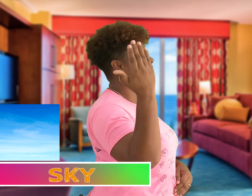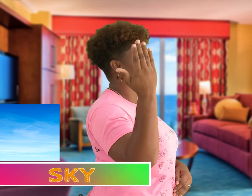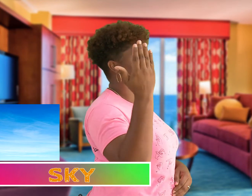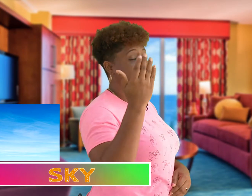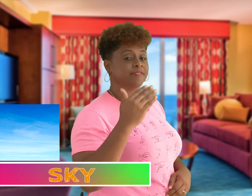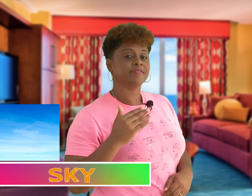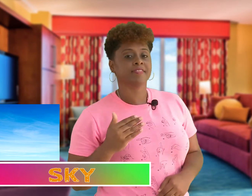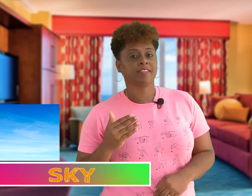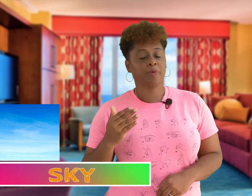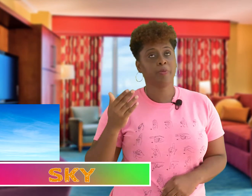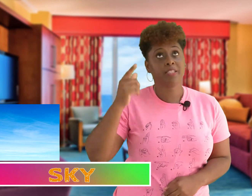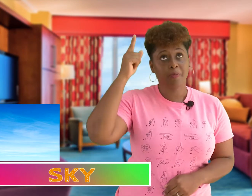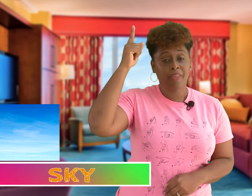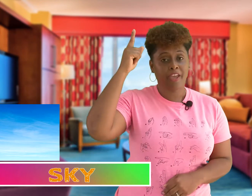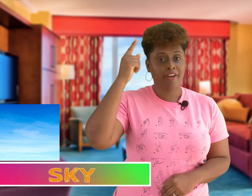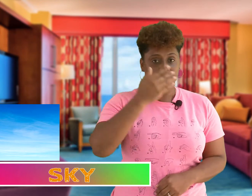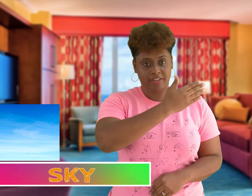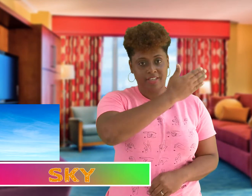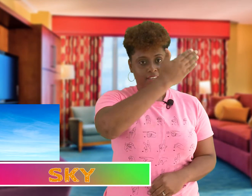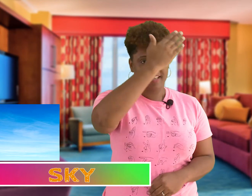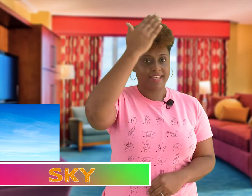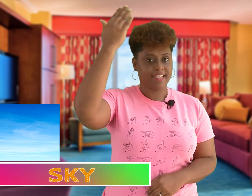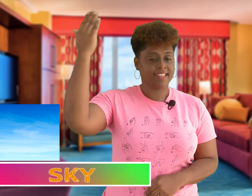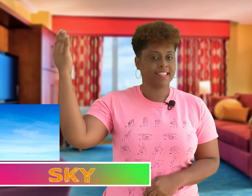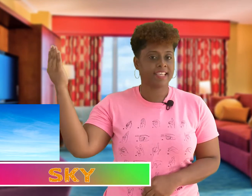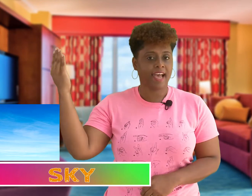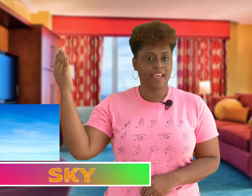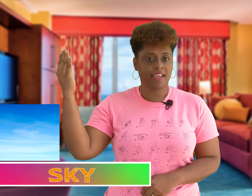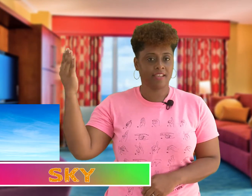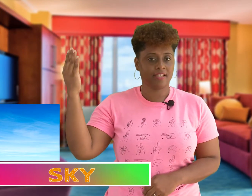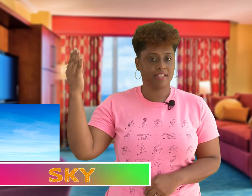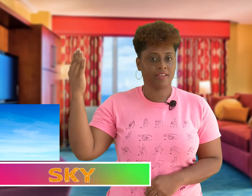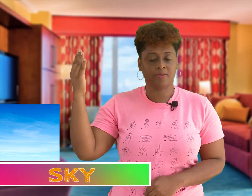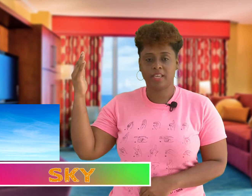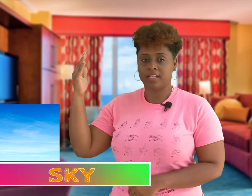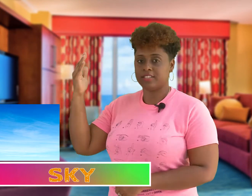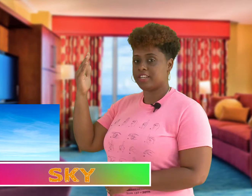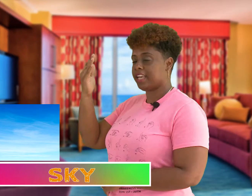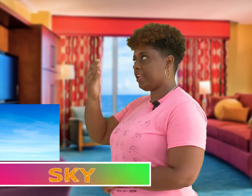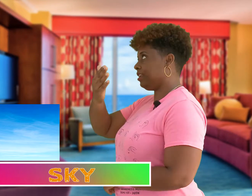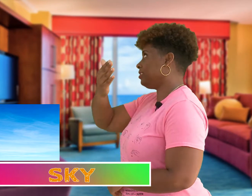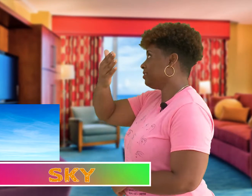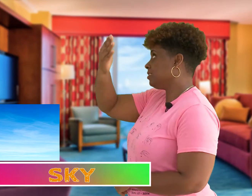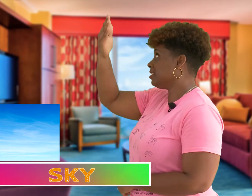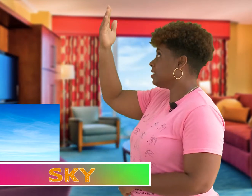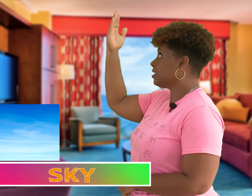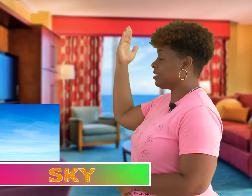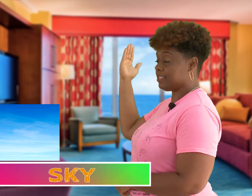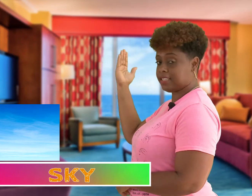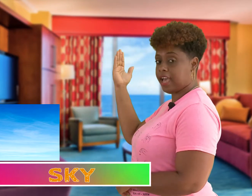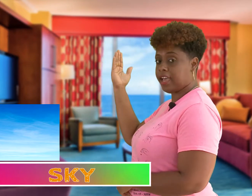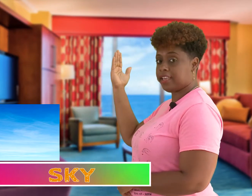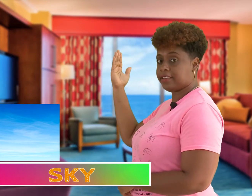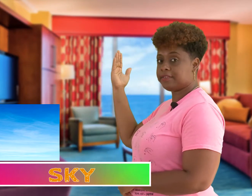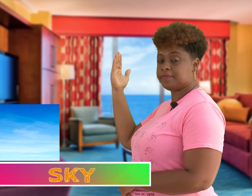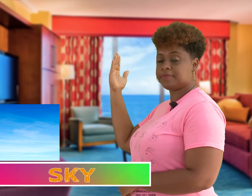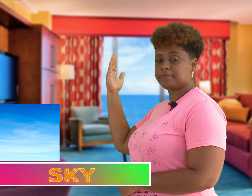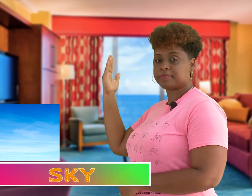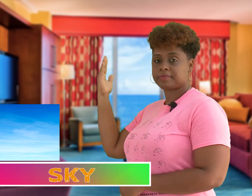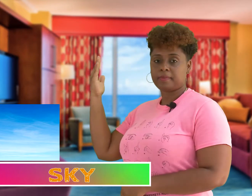Sky. Remember, it's up there. Sky. Okay, I'll turn again. Sky.